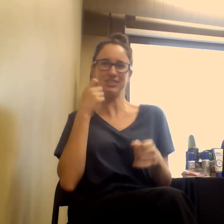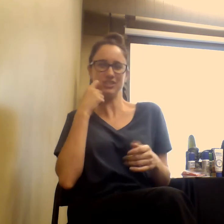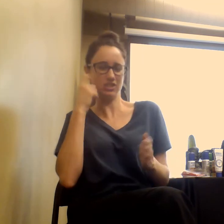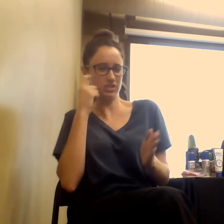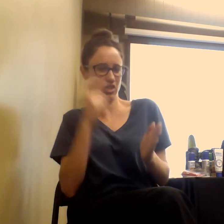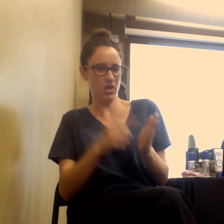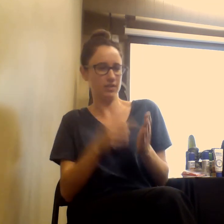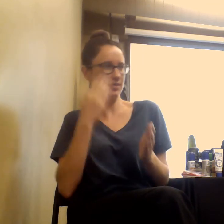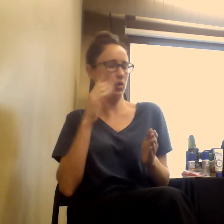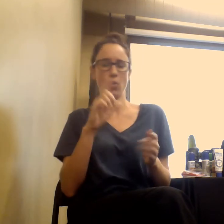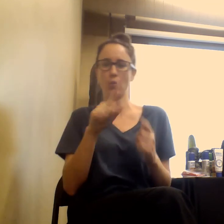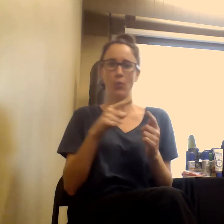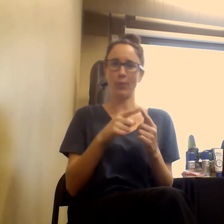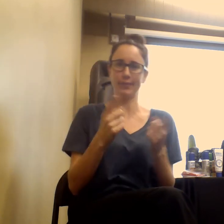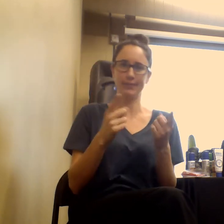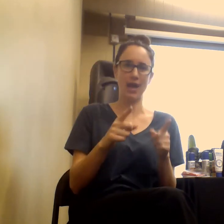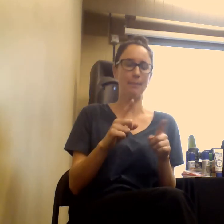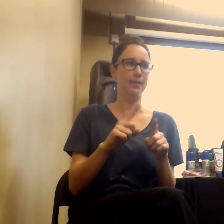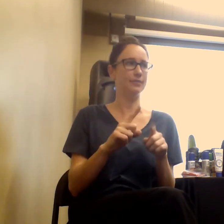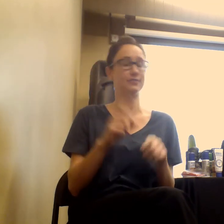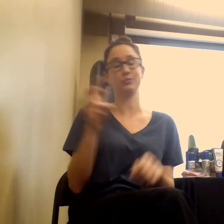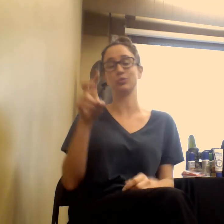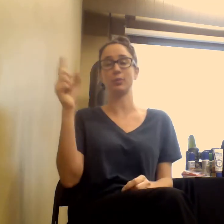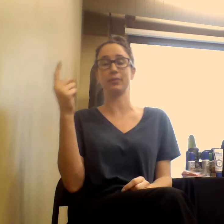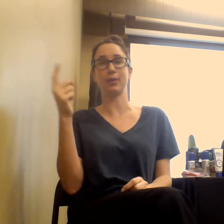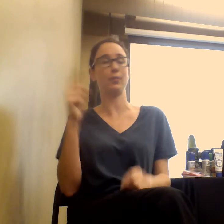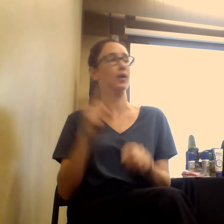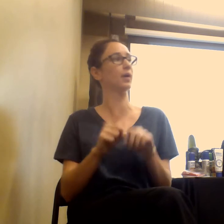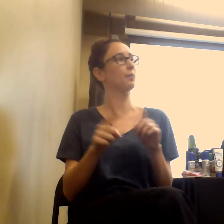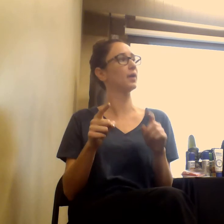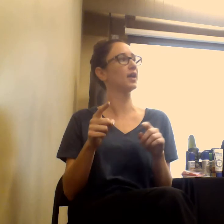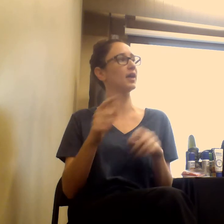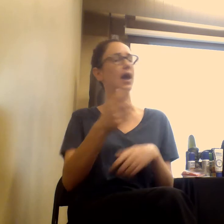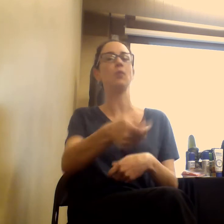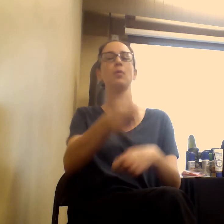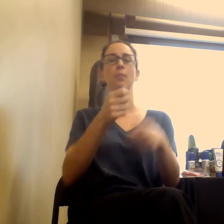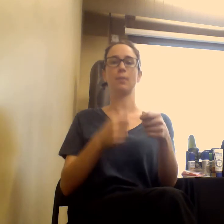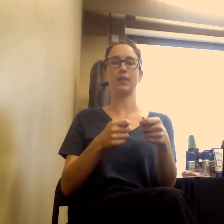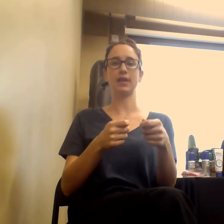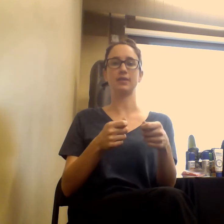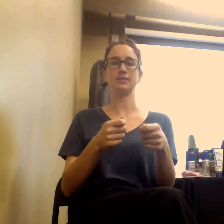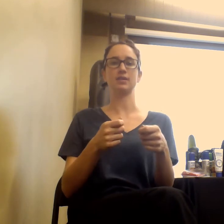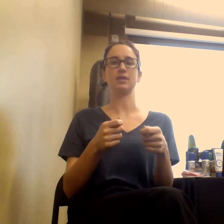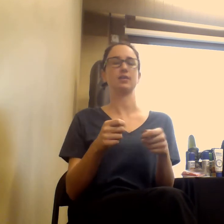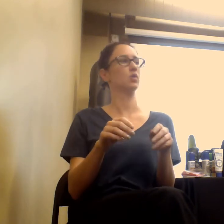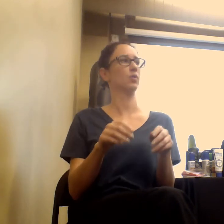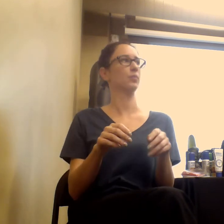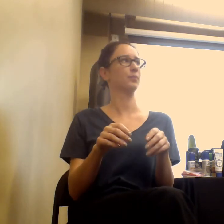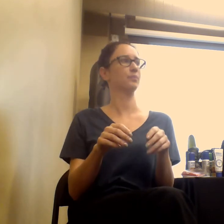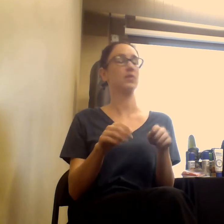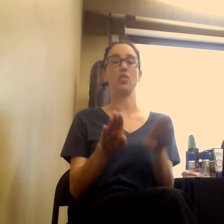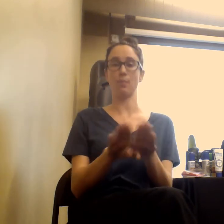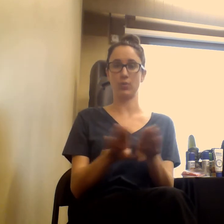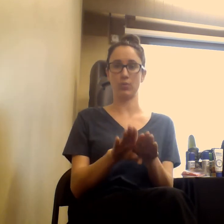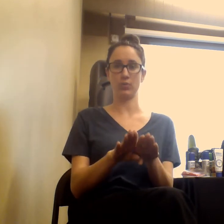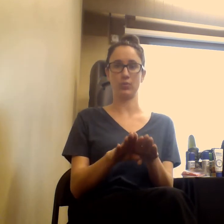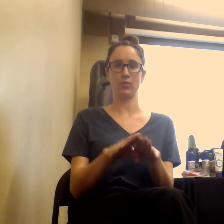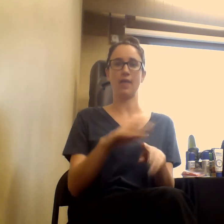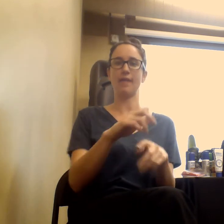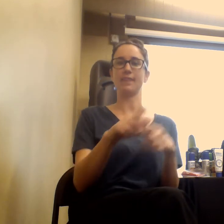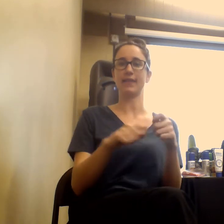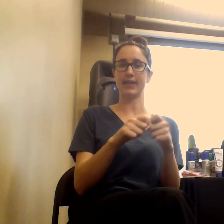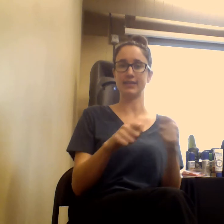somewhere. But I replaced the lace that comes with it with the round lace. And if you look at the boot, where'd it go?